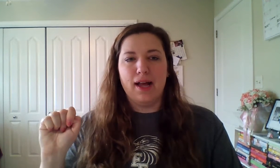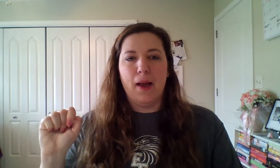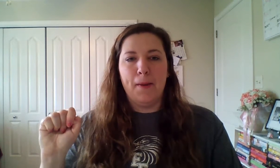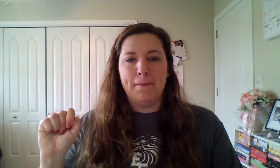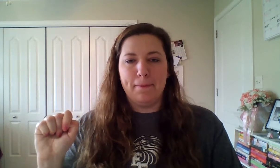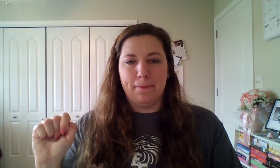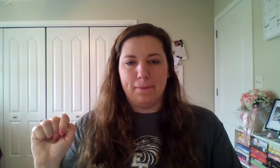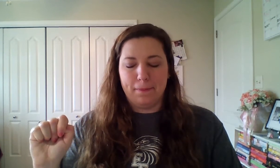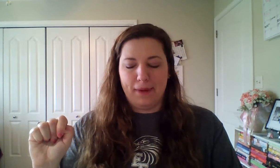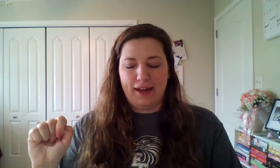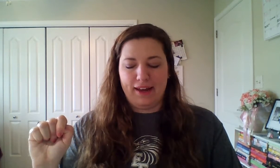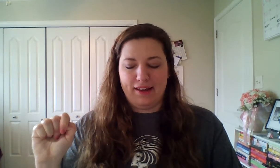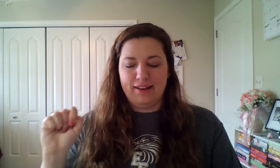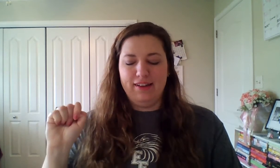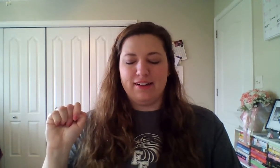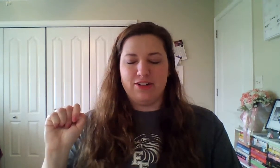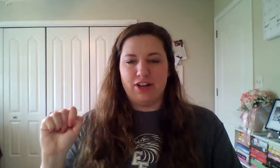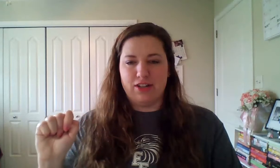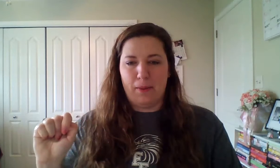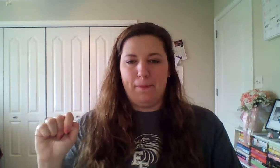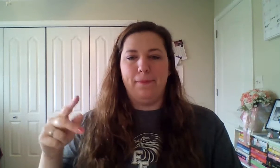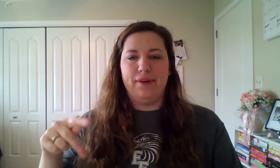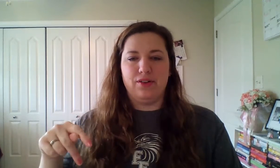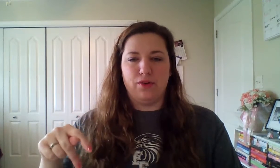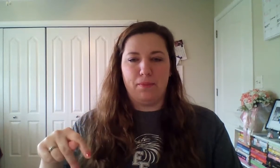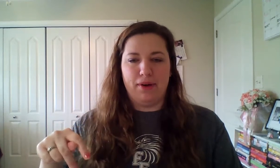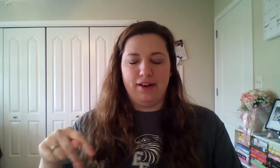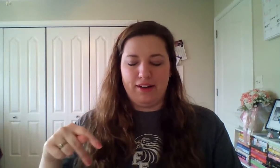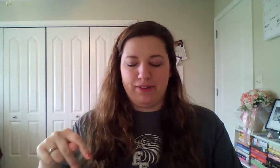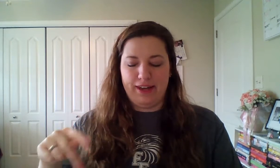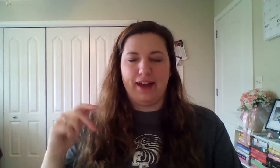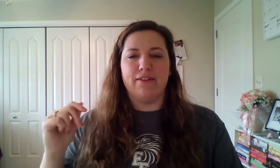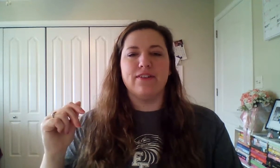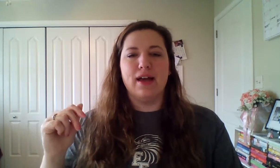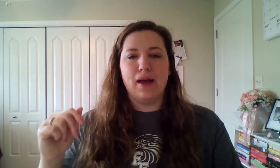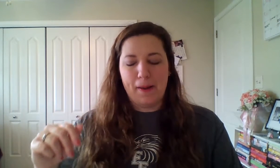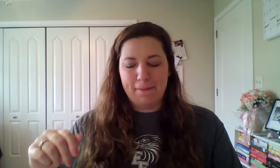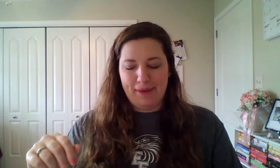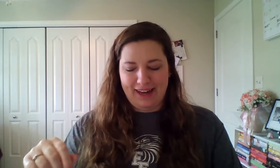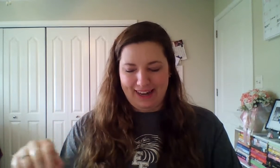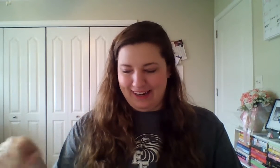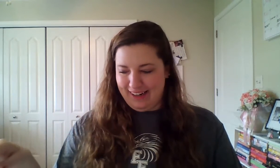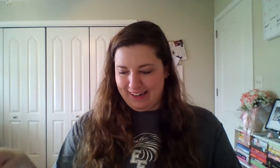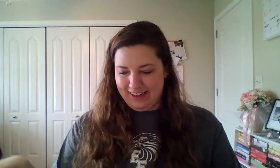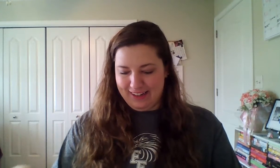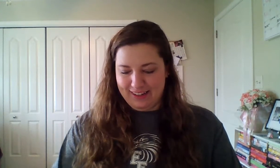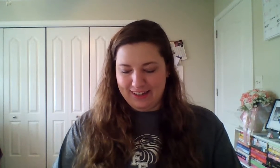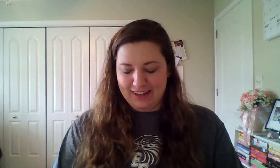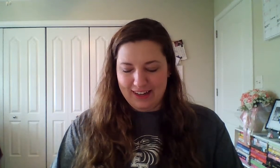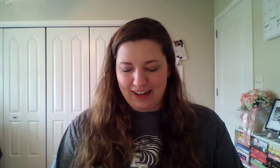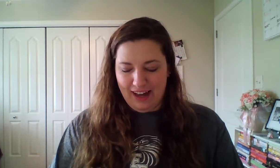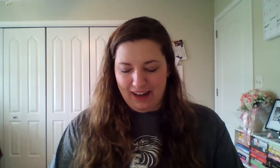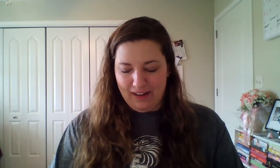mail. And change the m into a p and we have pale. All